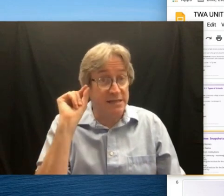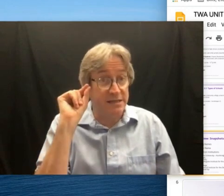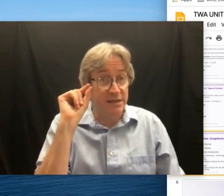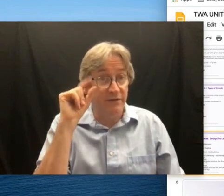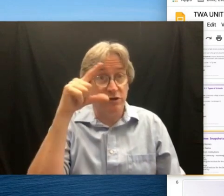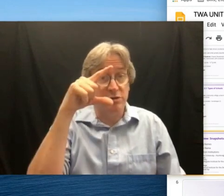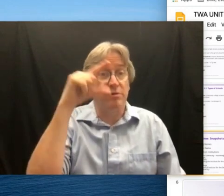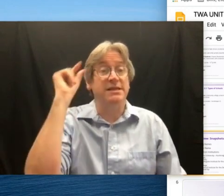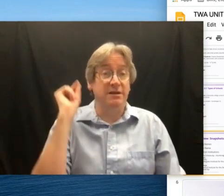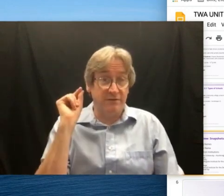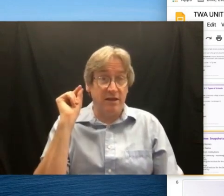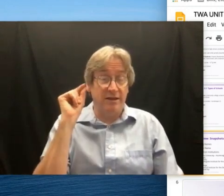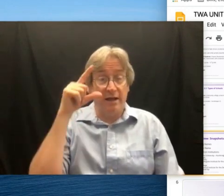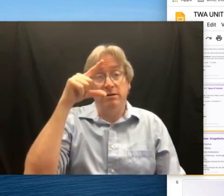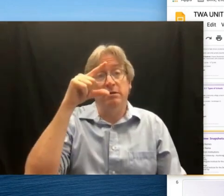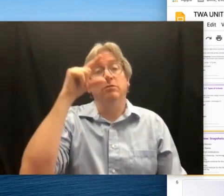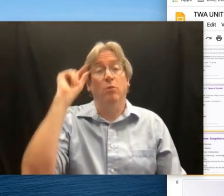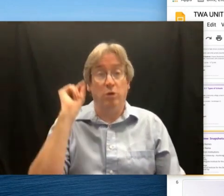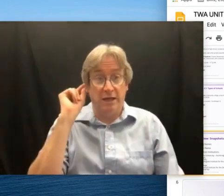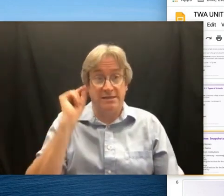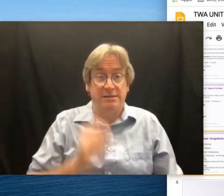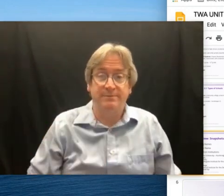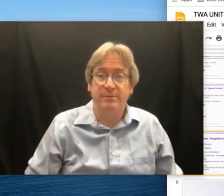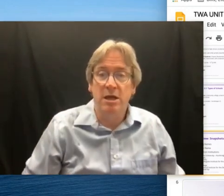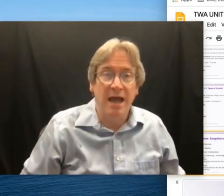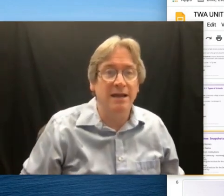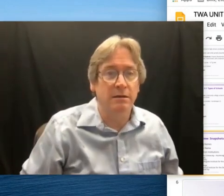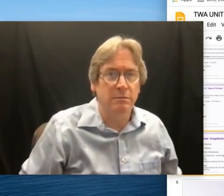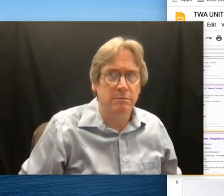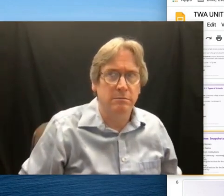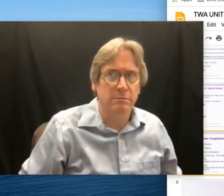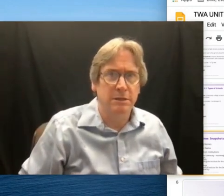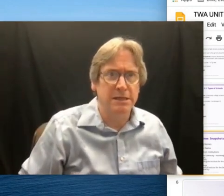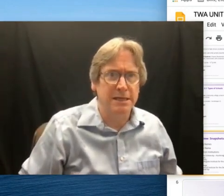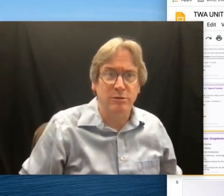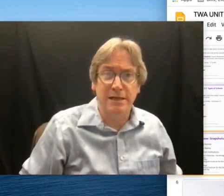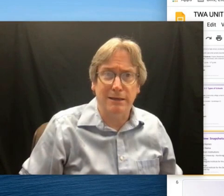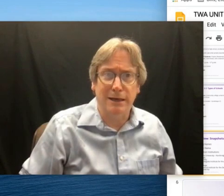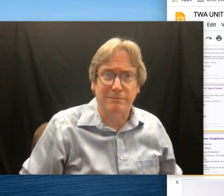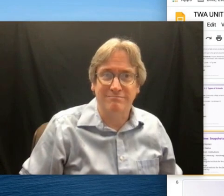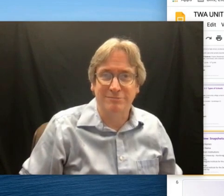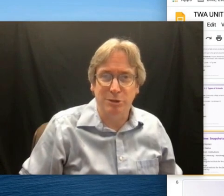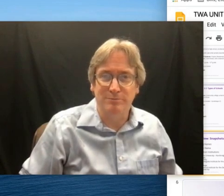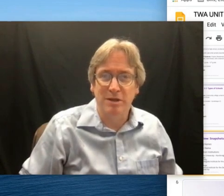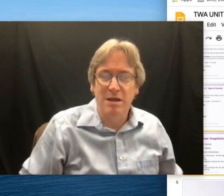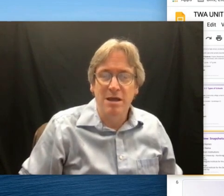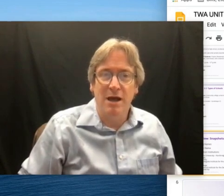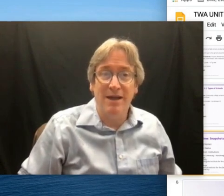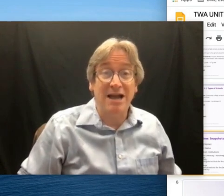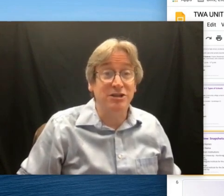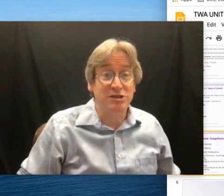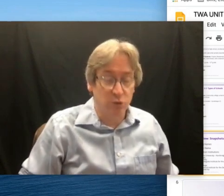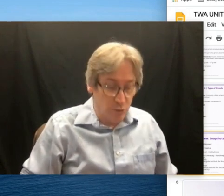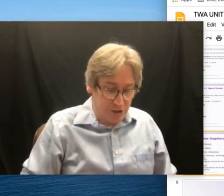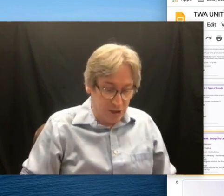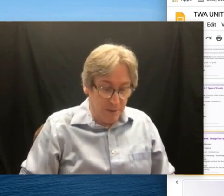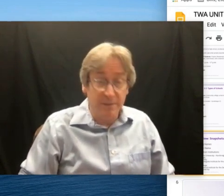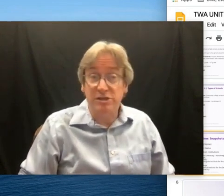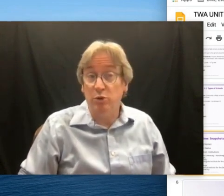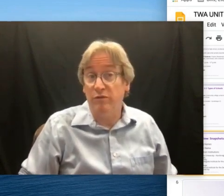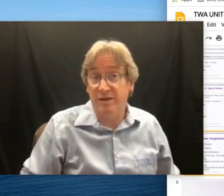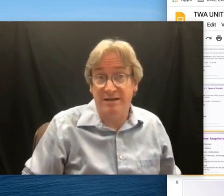from glasses. The first president of Gallaudet wore glasses, and his last name was Gallaudet. So actually, the school